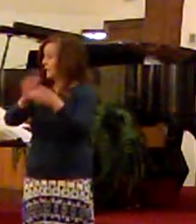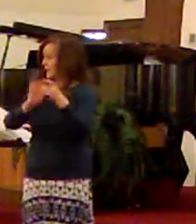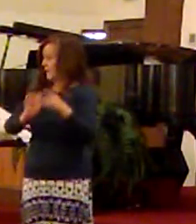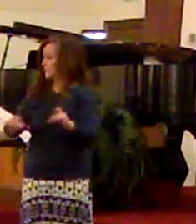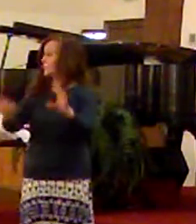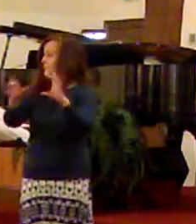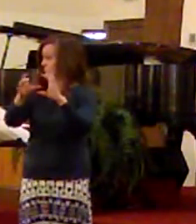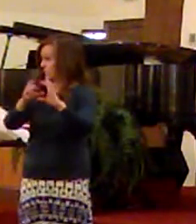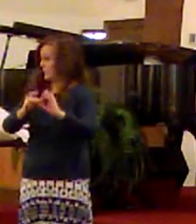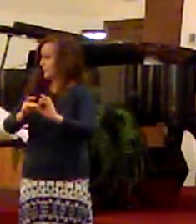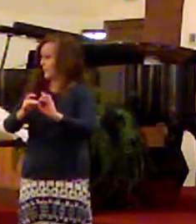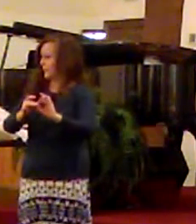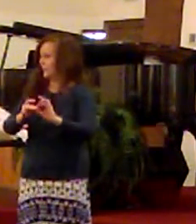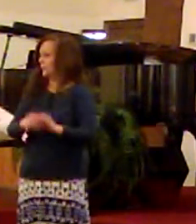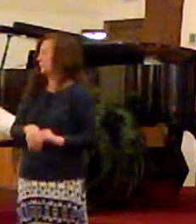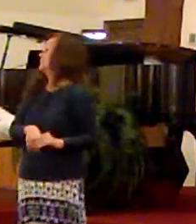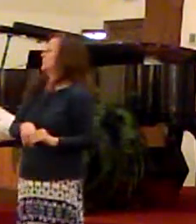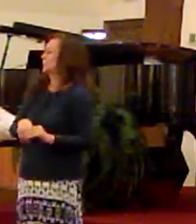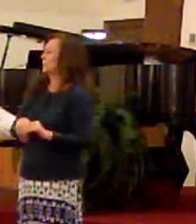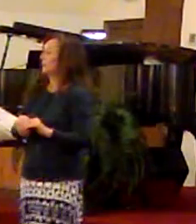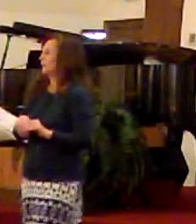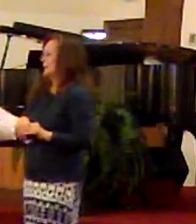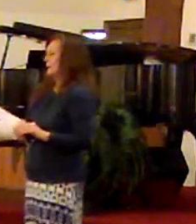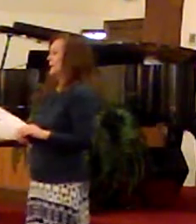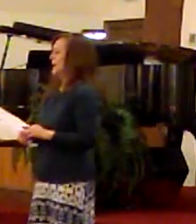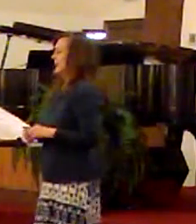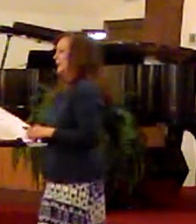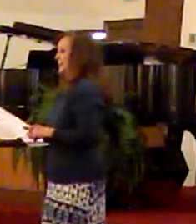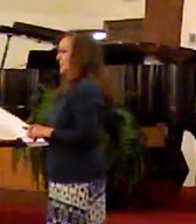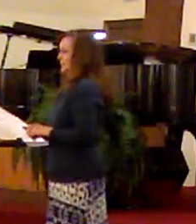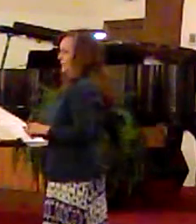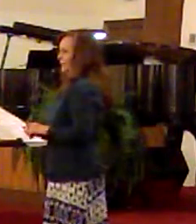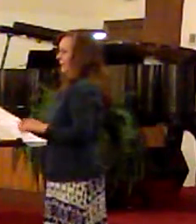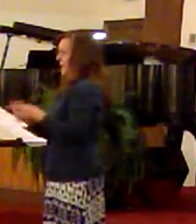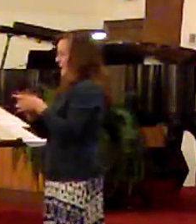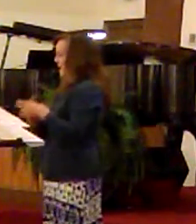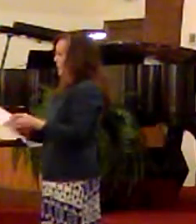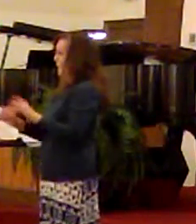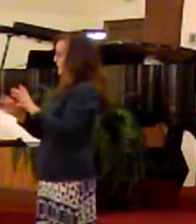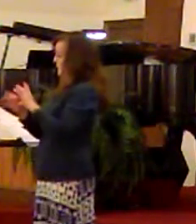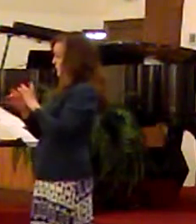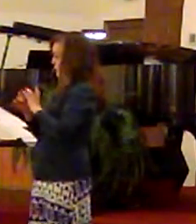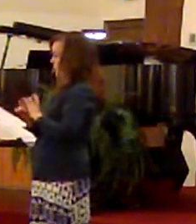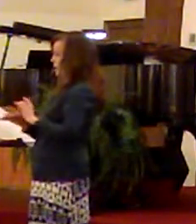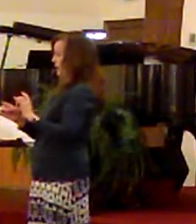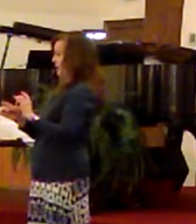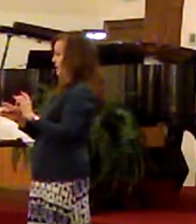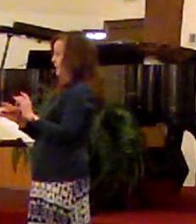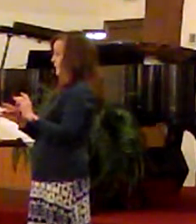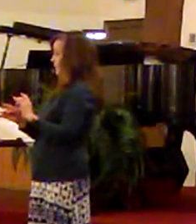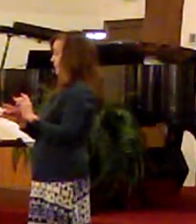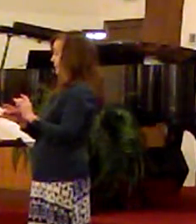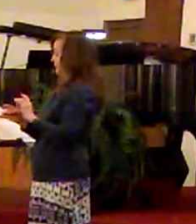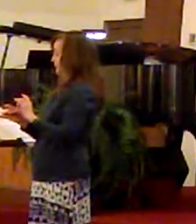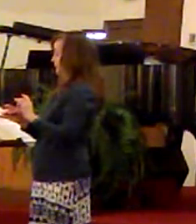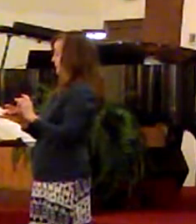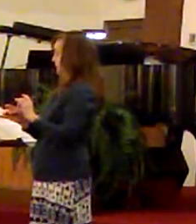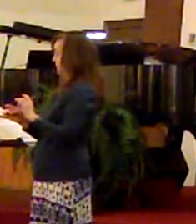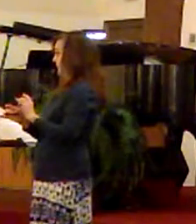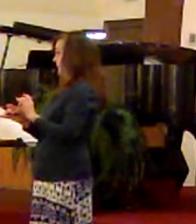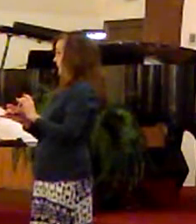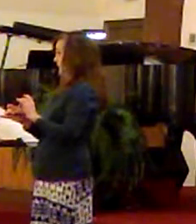This is what I'm talking about. Many times the figurative or the parable is followed up by a literal. In other words, something you can